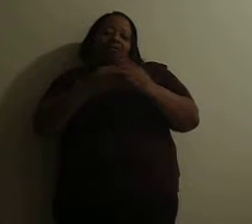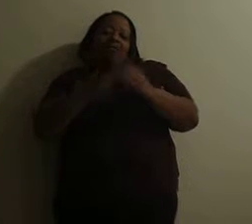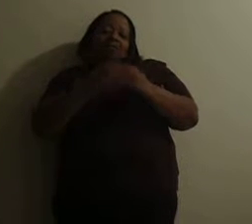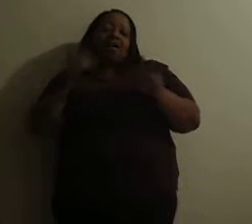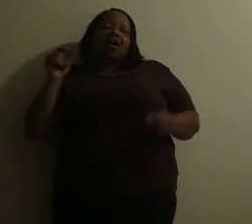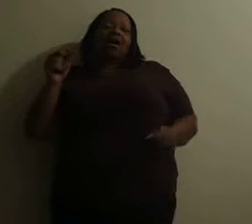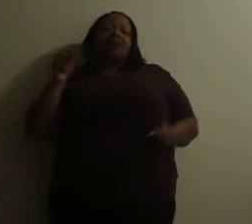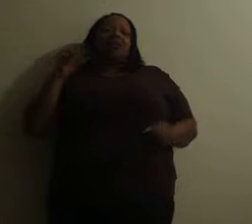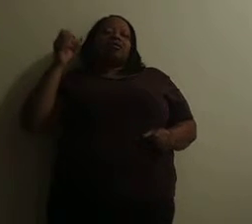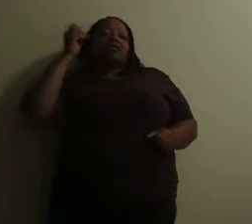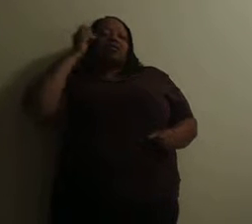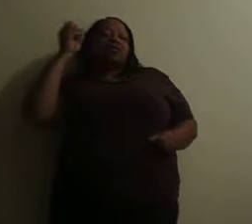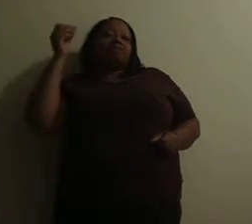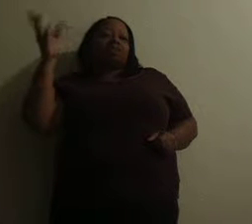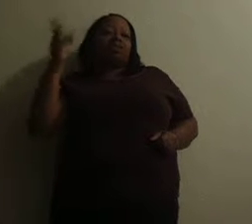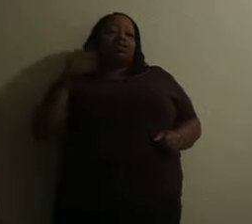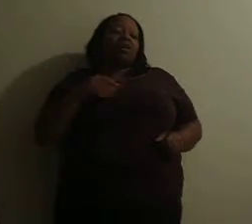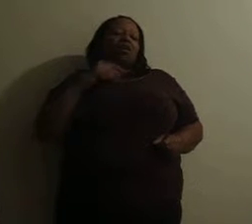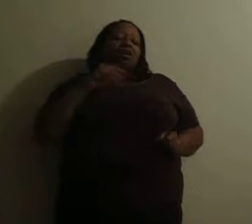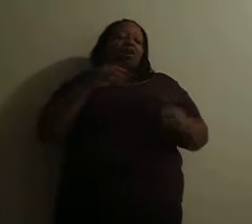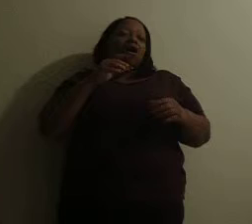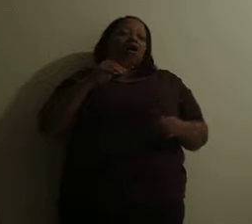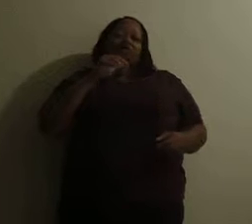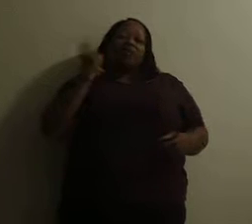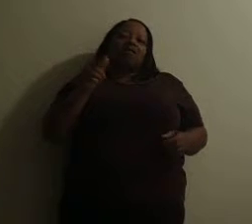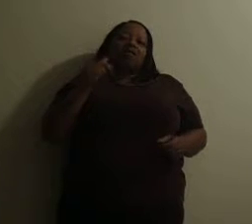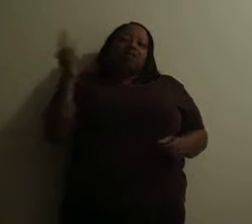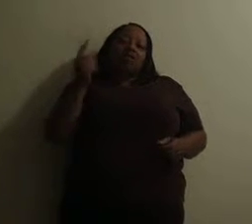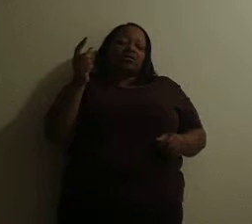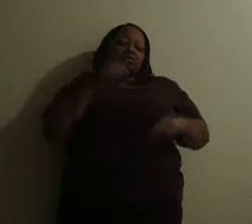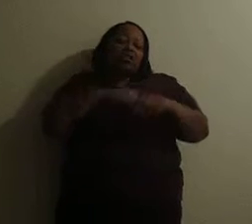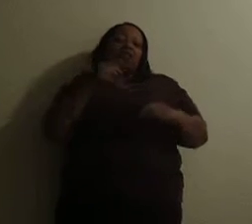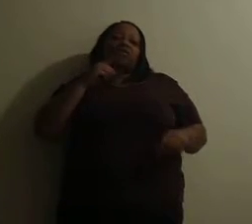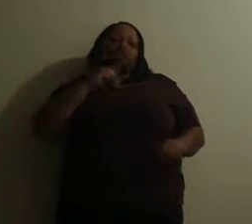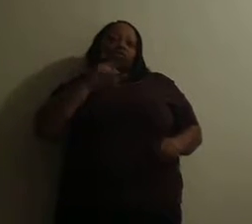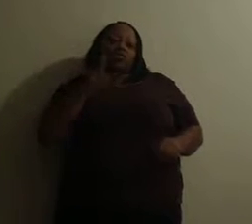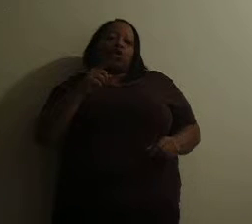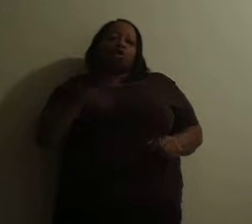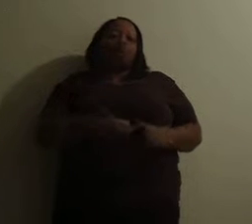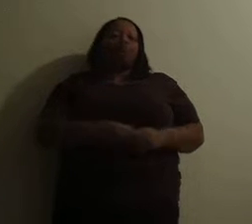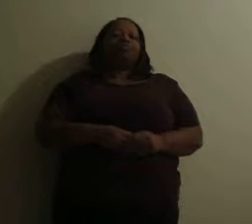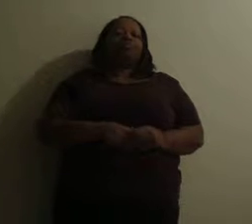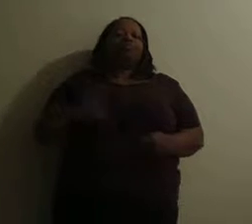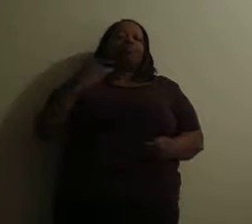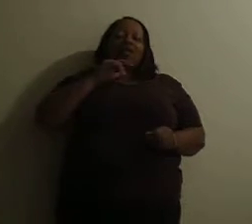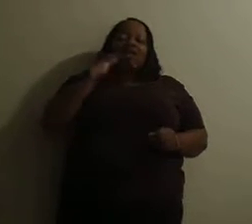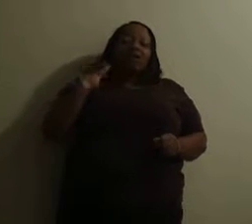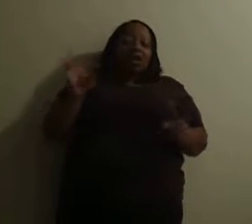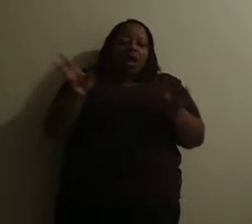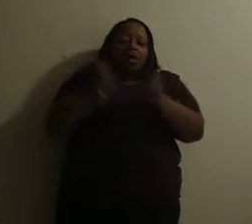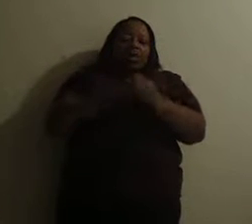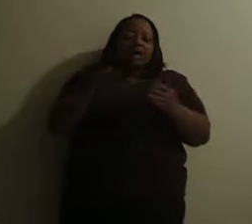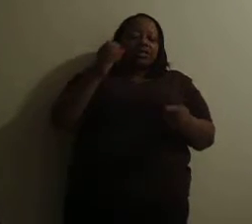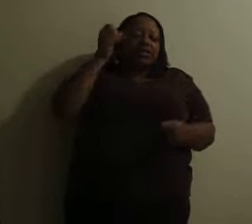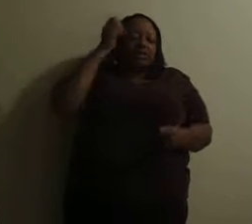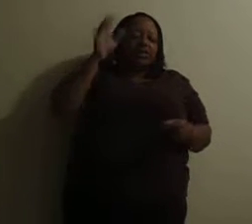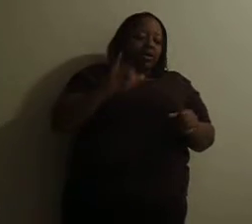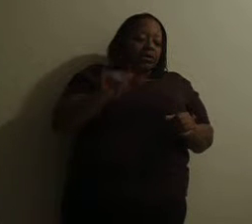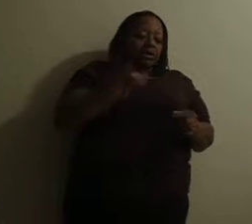and to realize that there's a quality information on some of these issues that they're reading about in their books, that they are real issues that people are writing